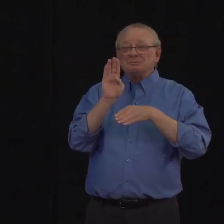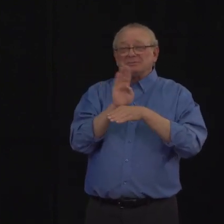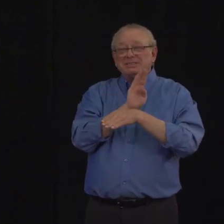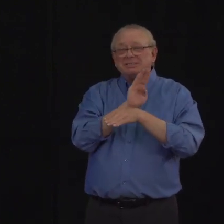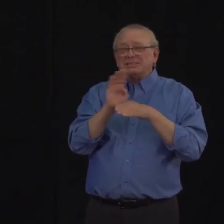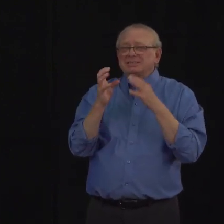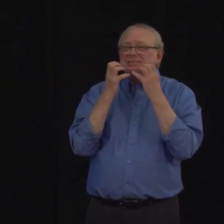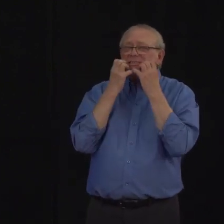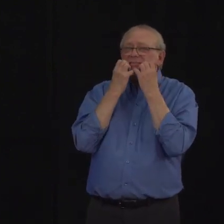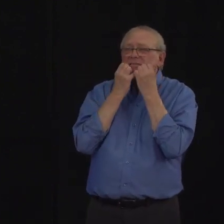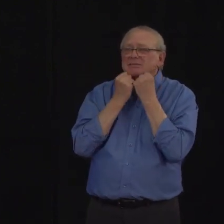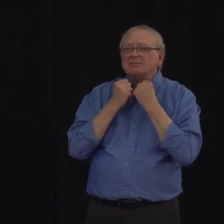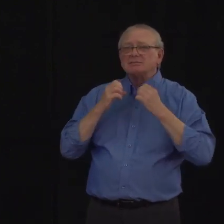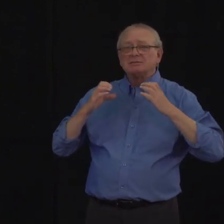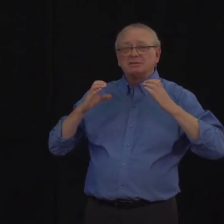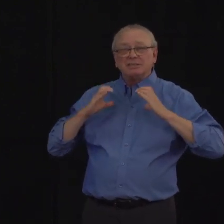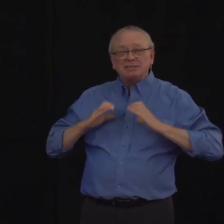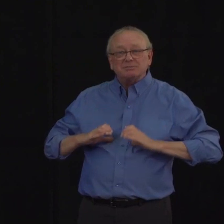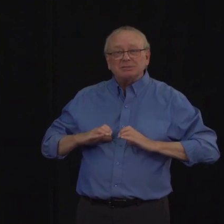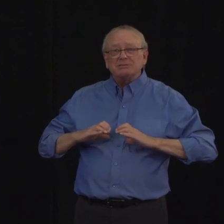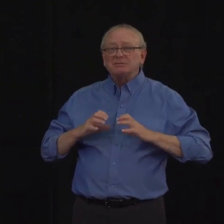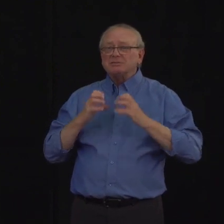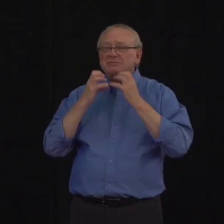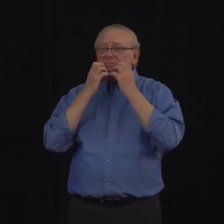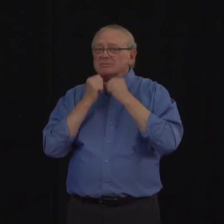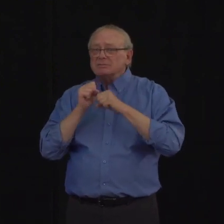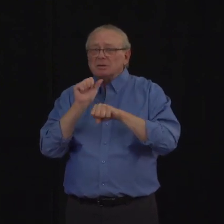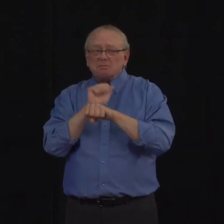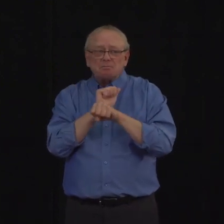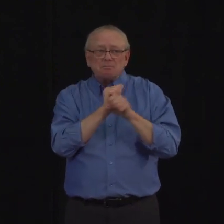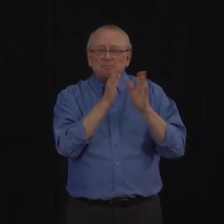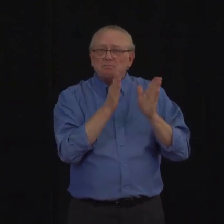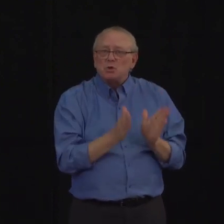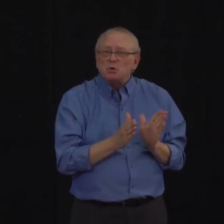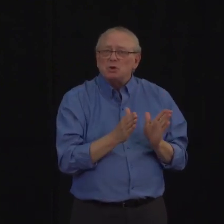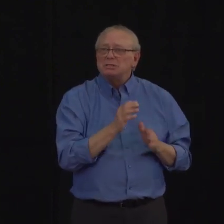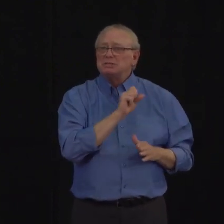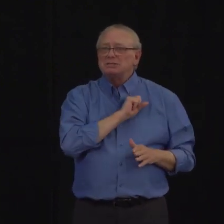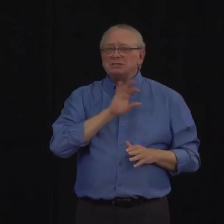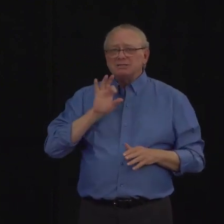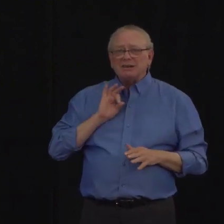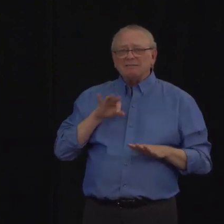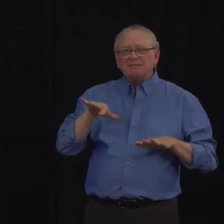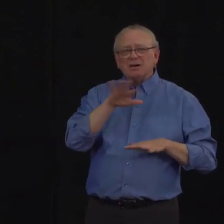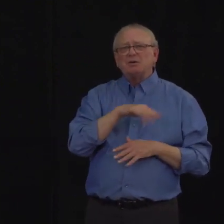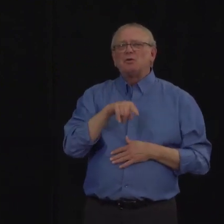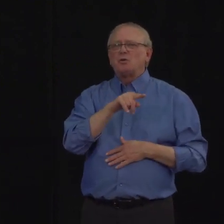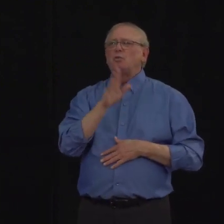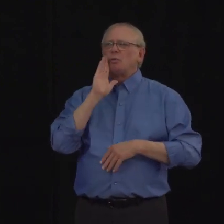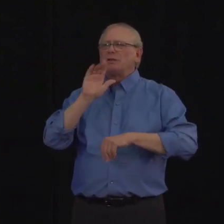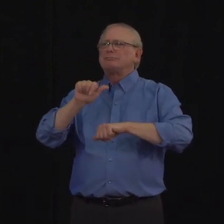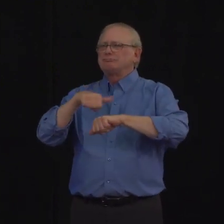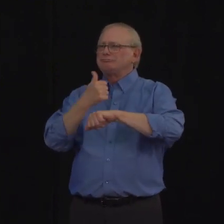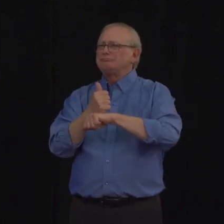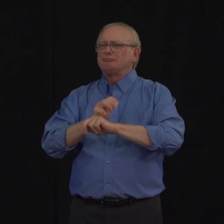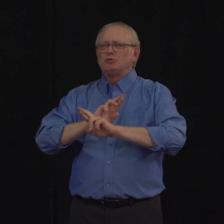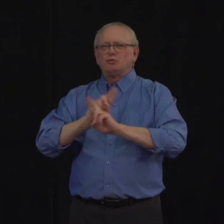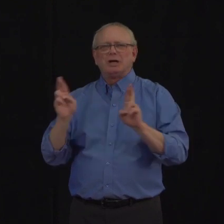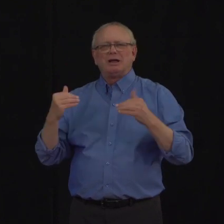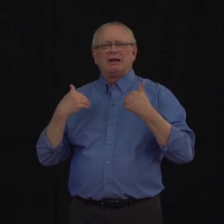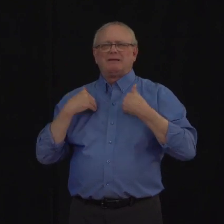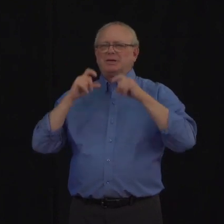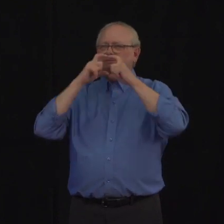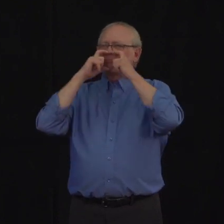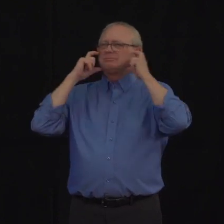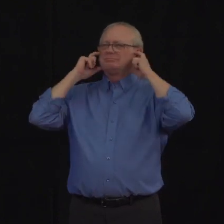clients and their employees, then they're going to be ensuring that that's a part of their framework for reopening. And I honestly think that